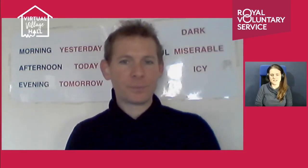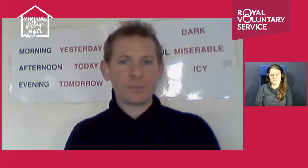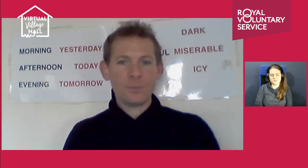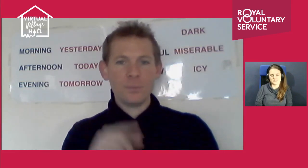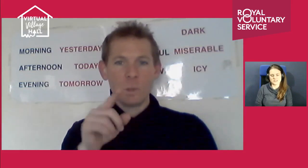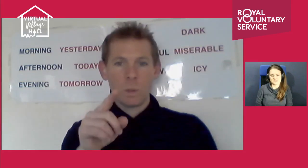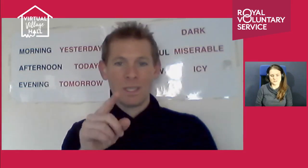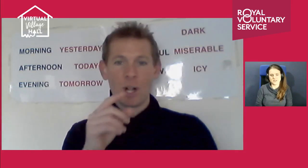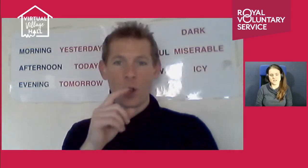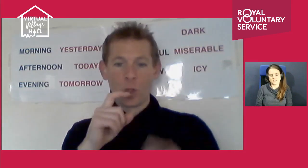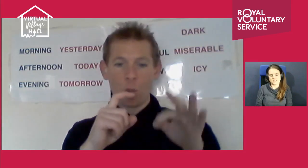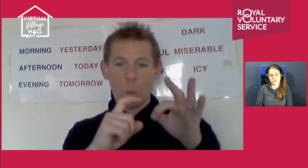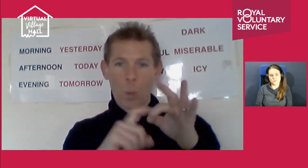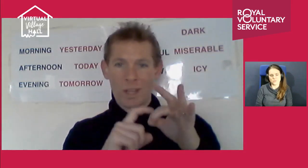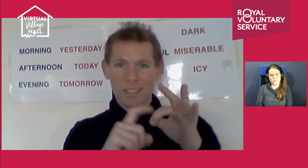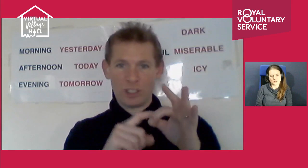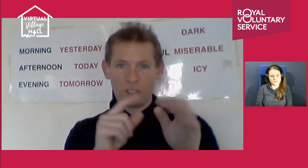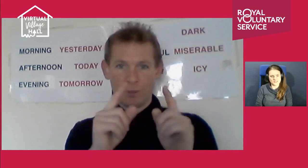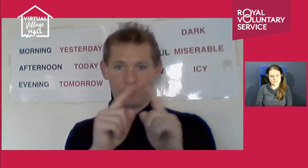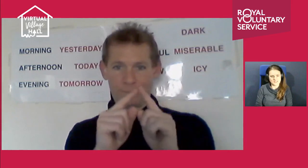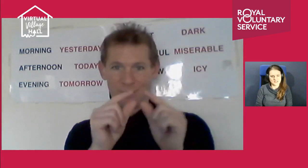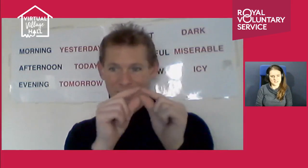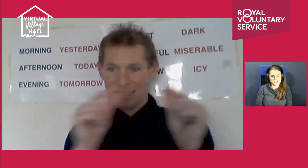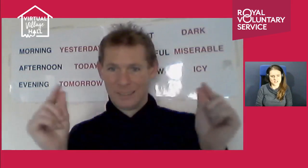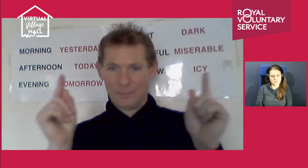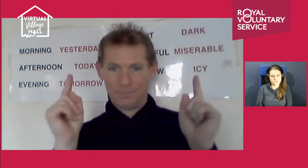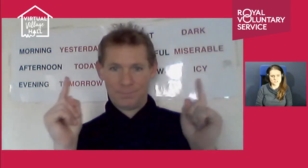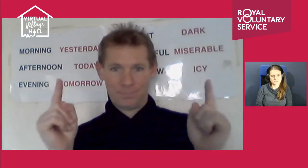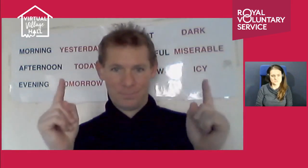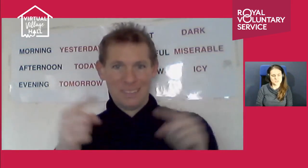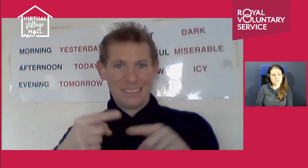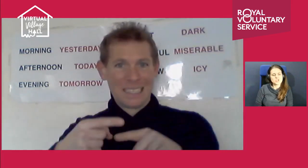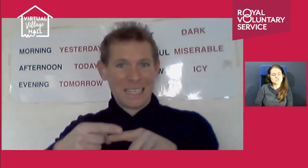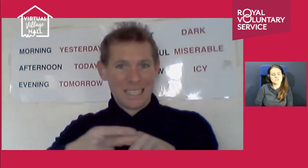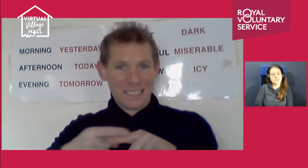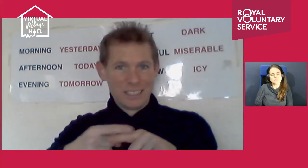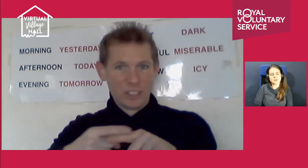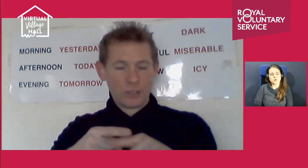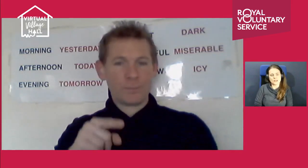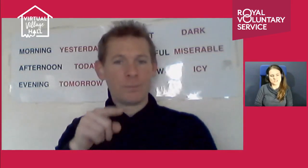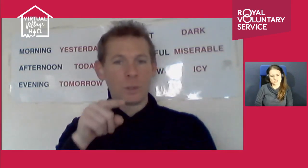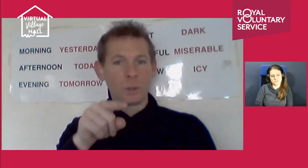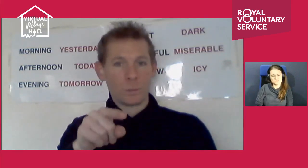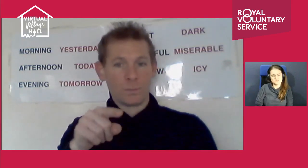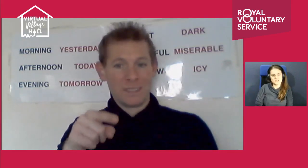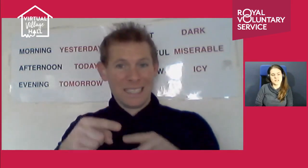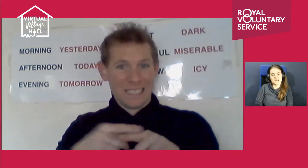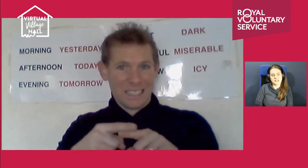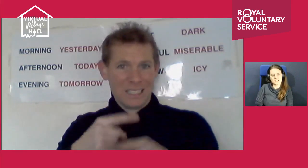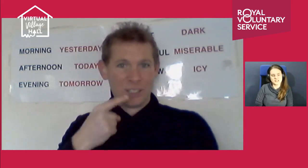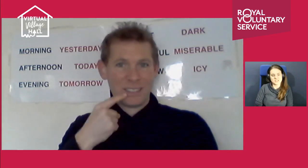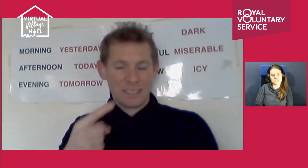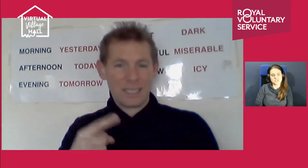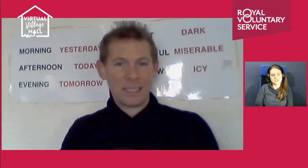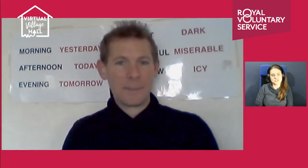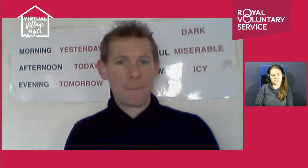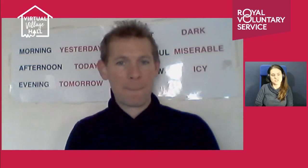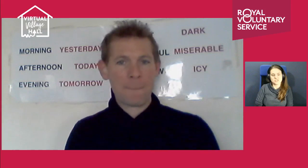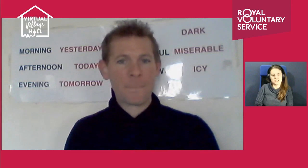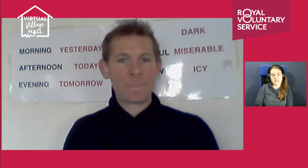and hopefully explain what it's like in each language. So if you think about a question, in